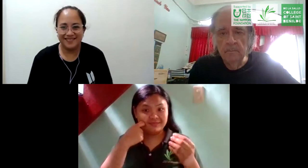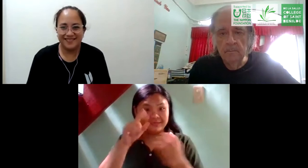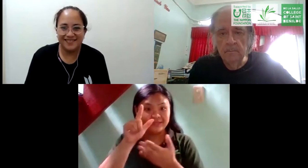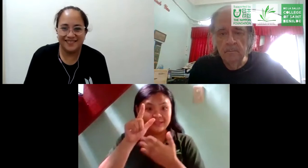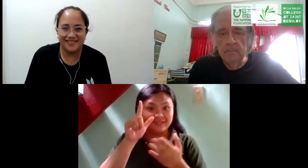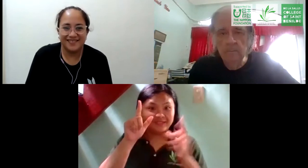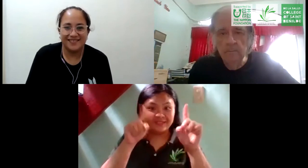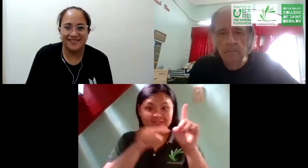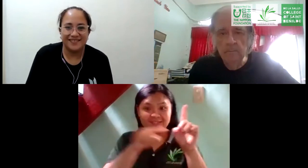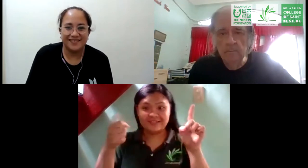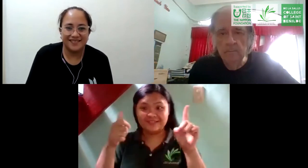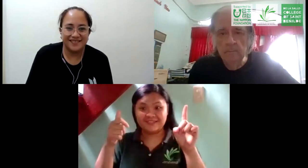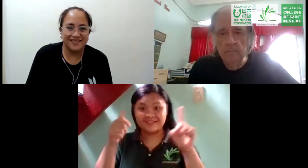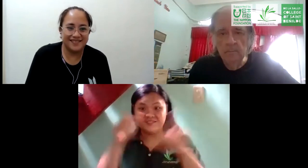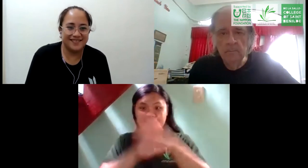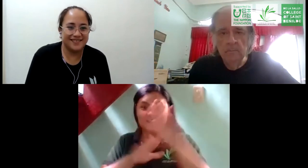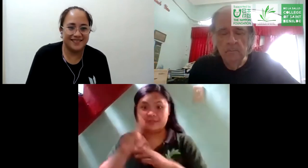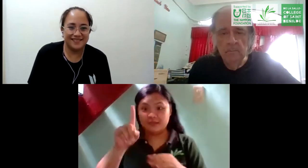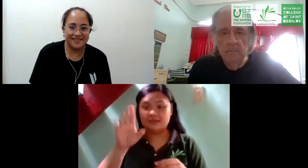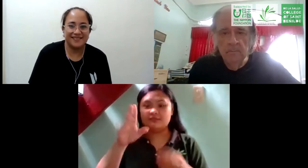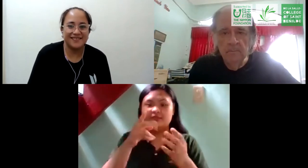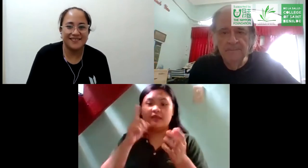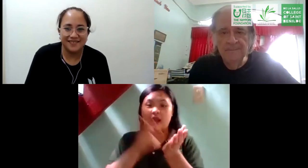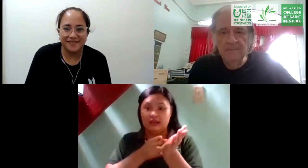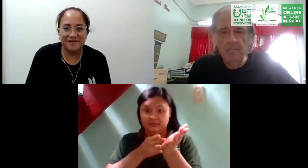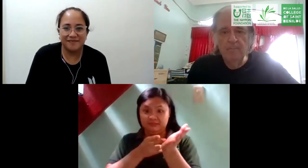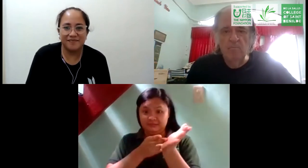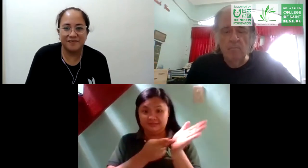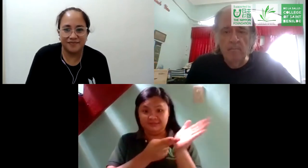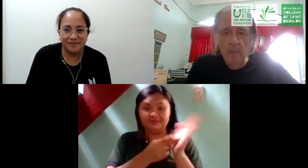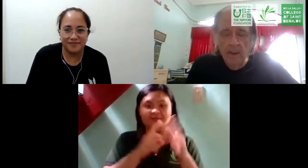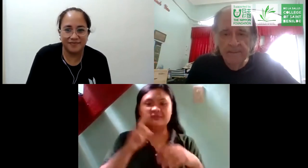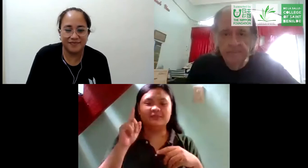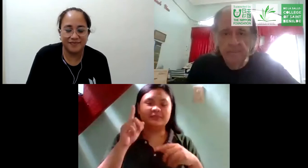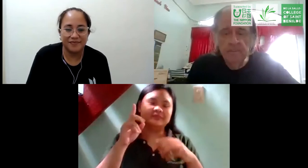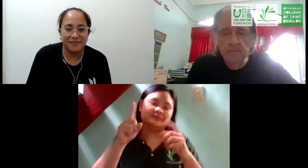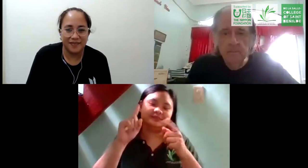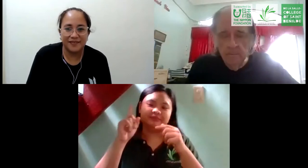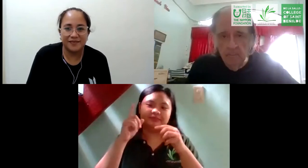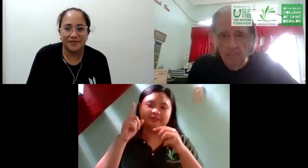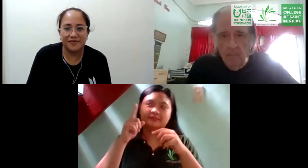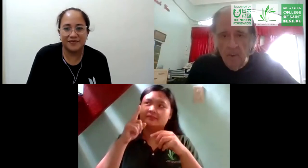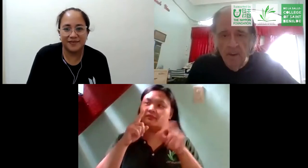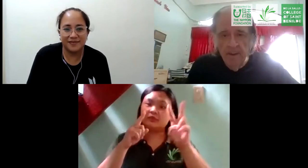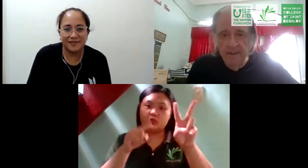So it's getting better. We've done that one handshake, but to be honest, sir,